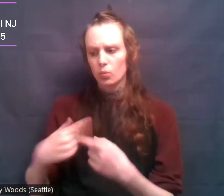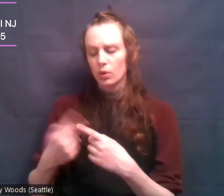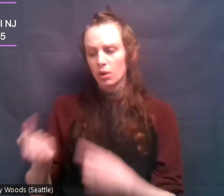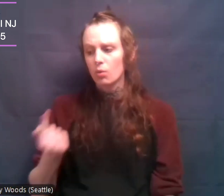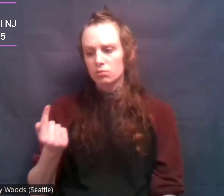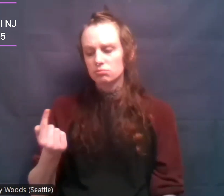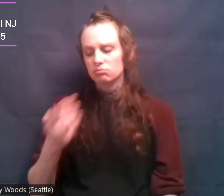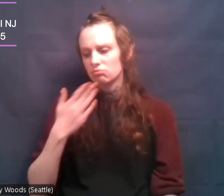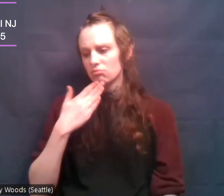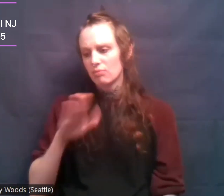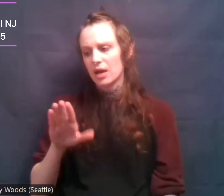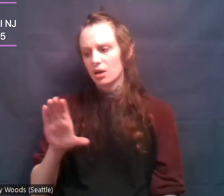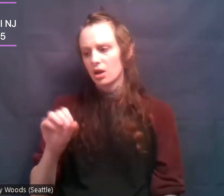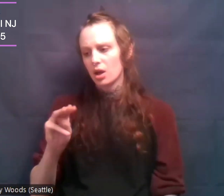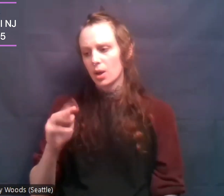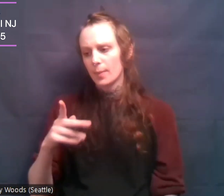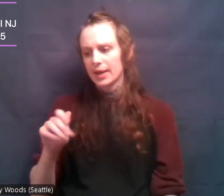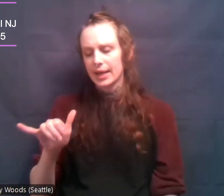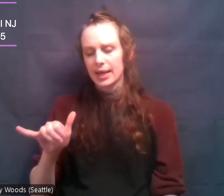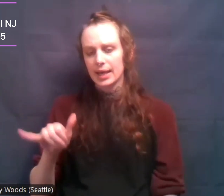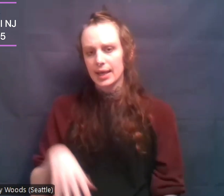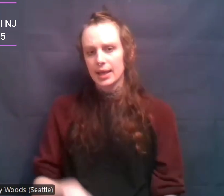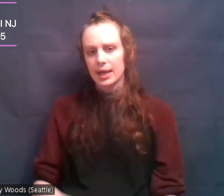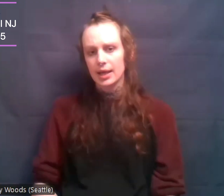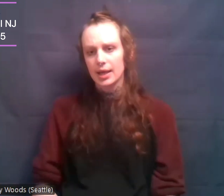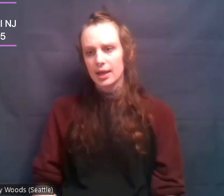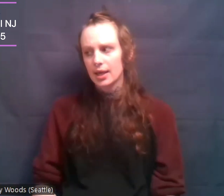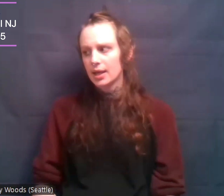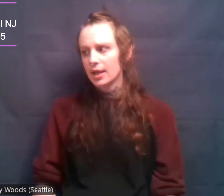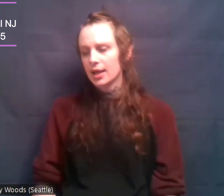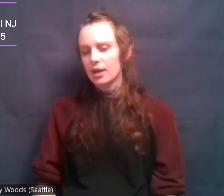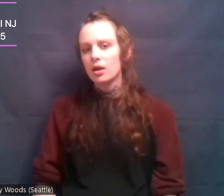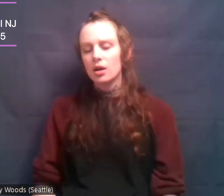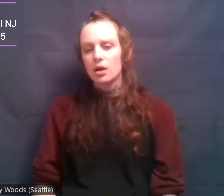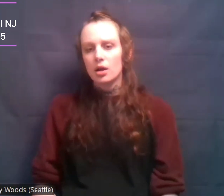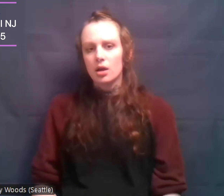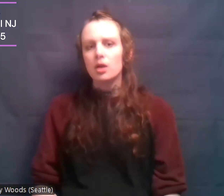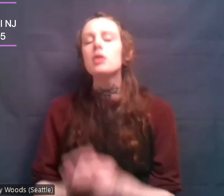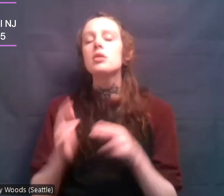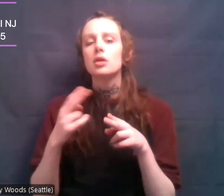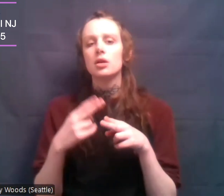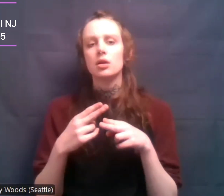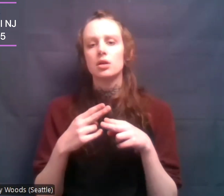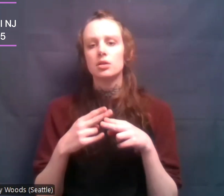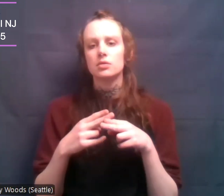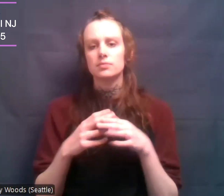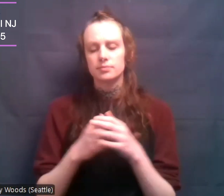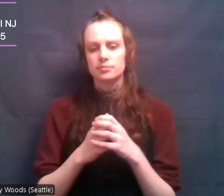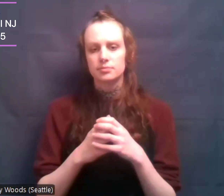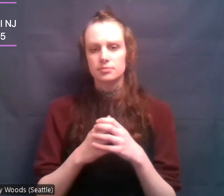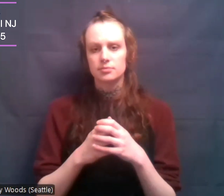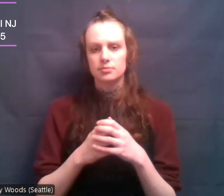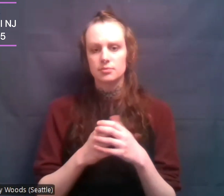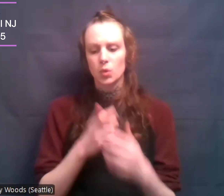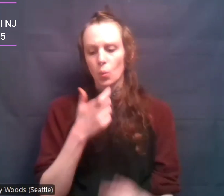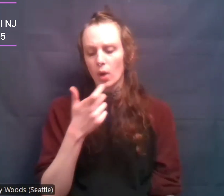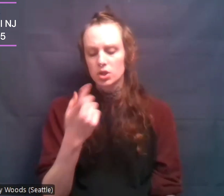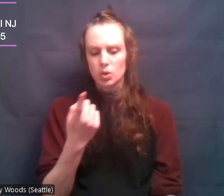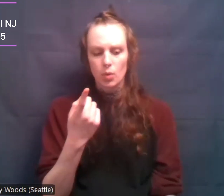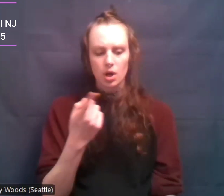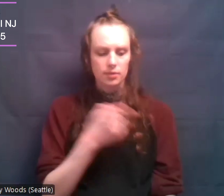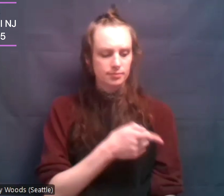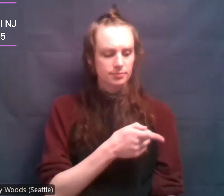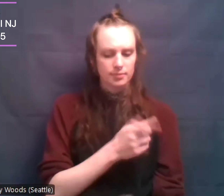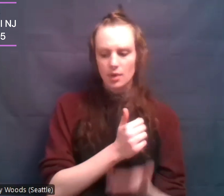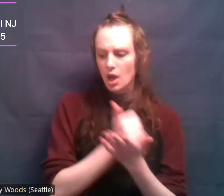company like it's you know these little things that like watching somebody help someone else because you've been able to